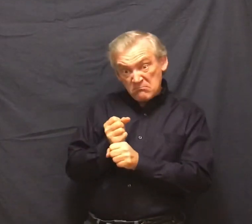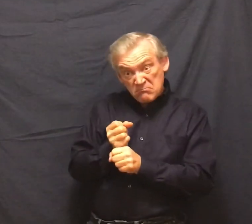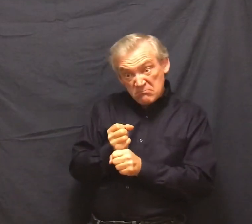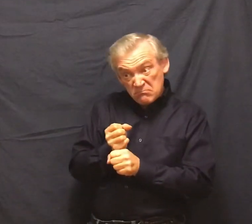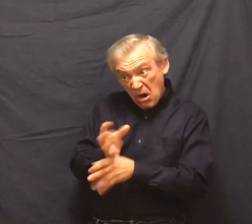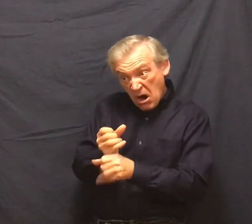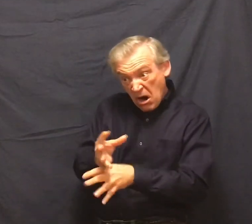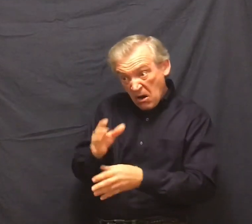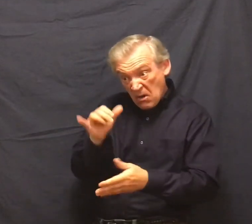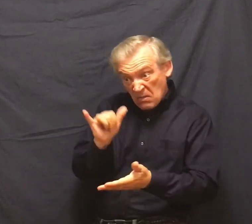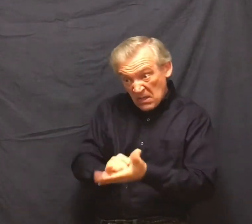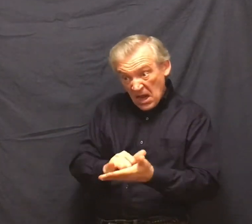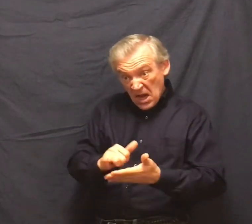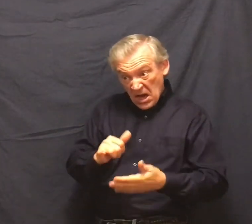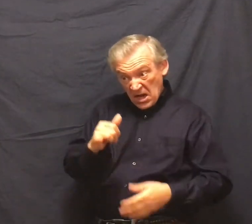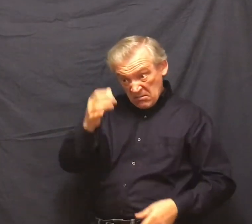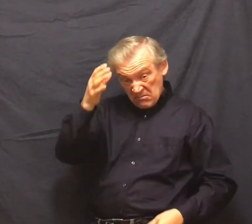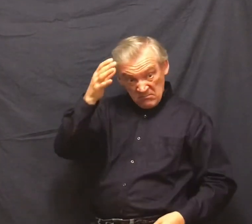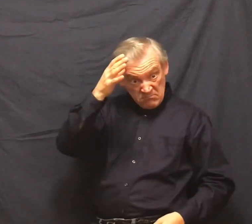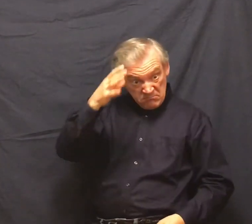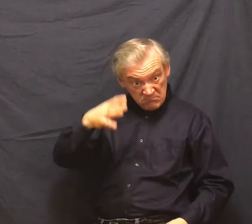"Sure. You see, the stable buck's a black guy."